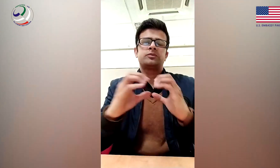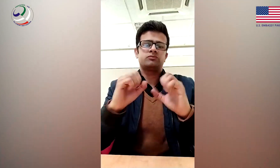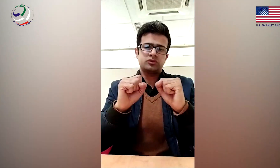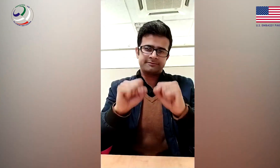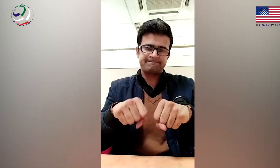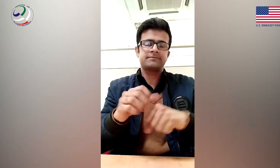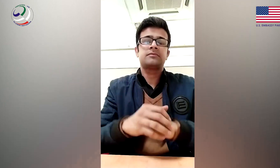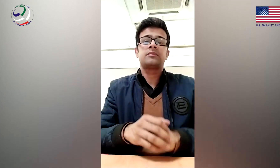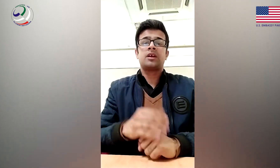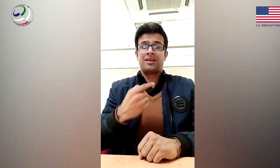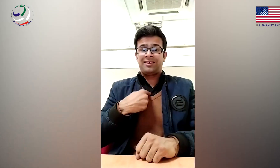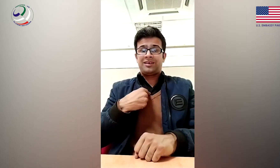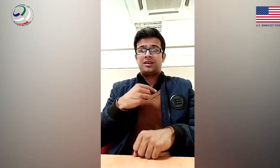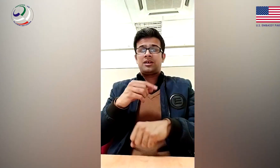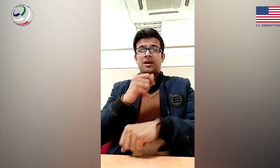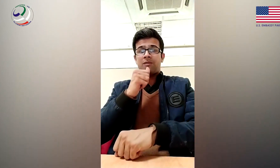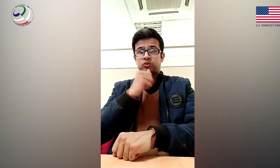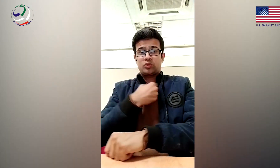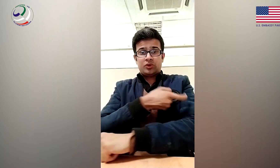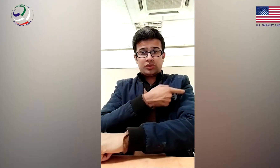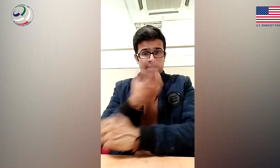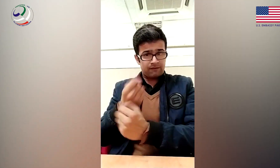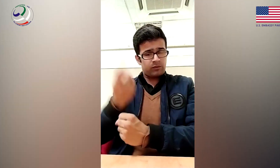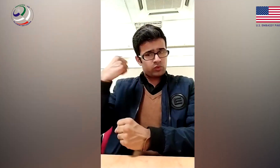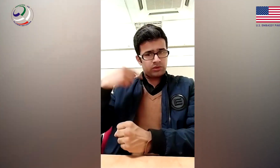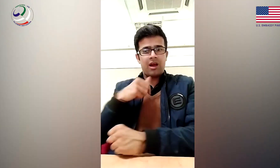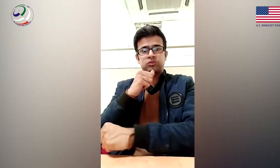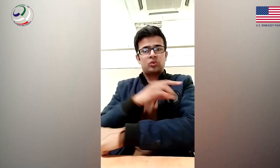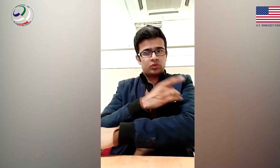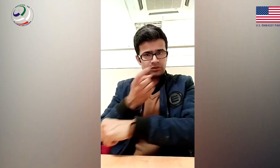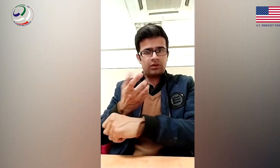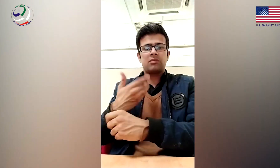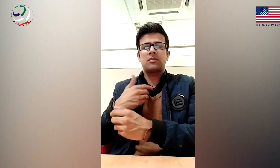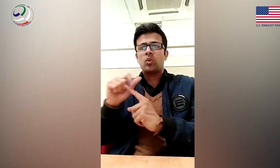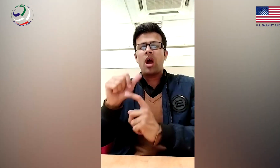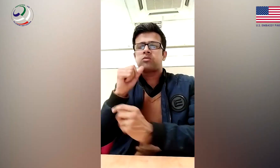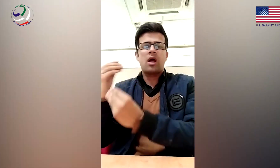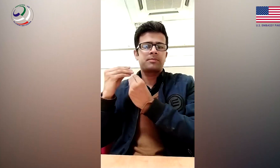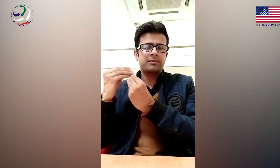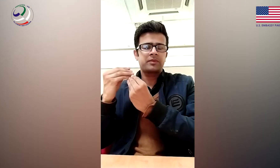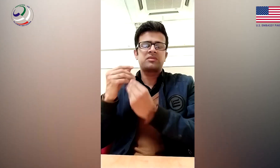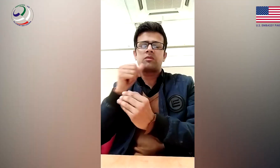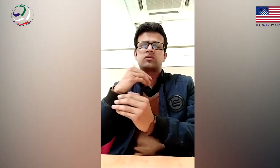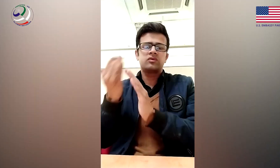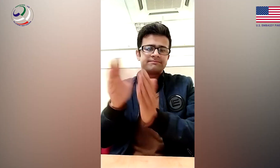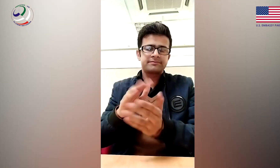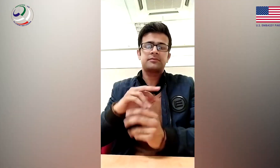as well to read the text. So that's the issue. Before, I used to go with my dad to the doctor, but he